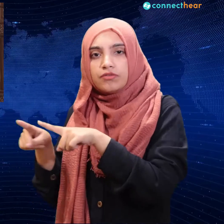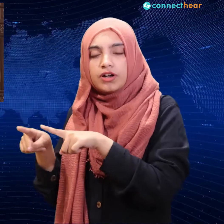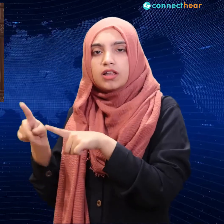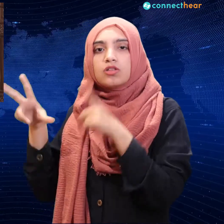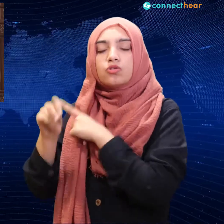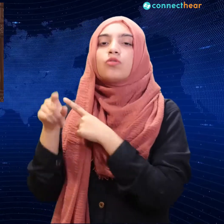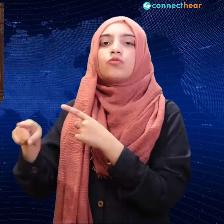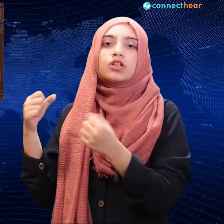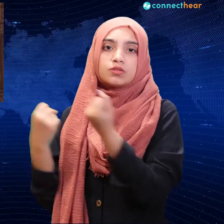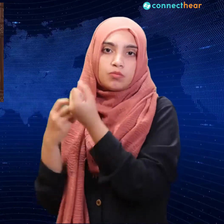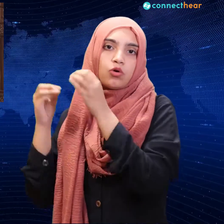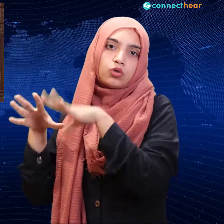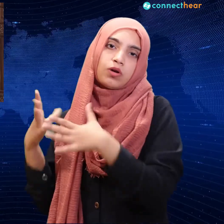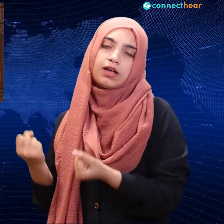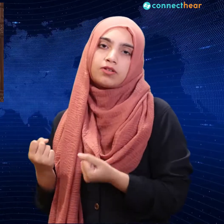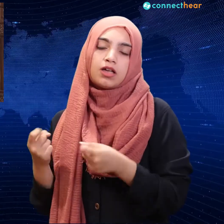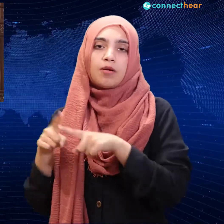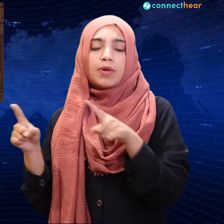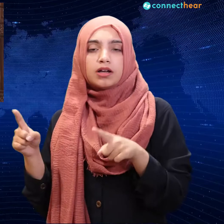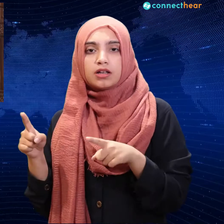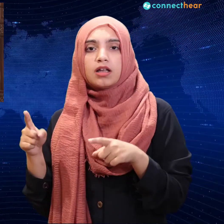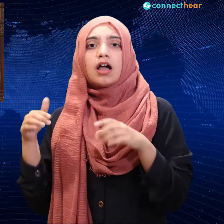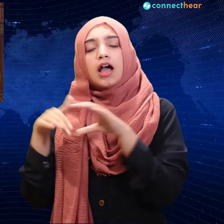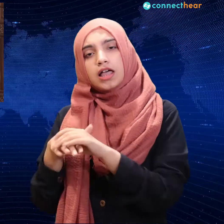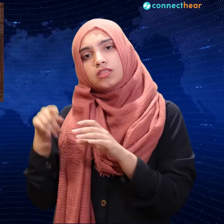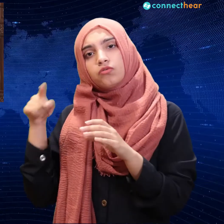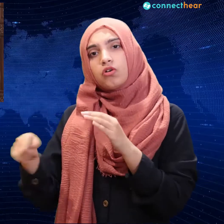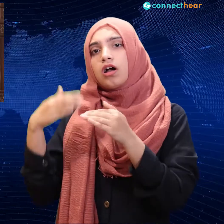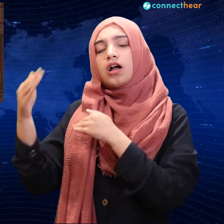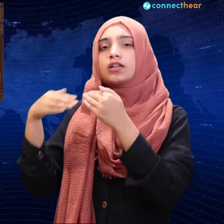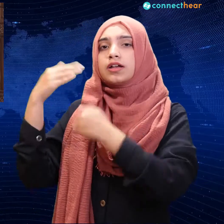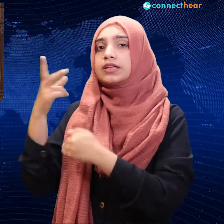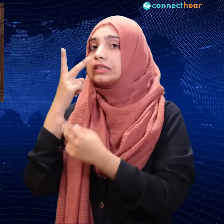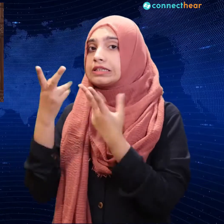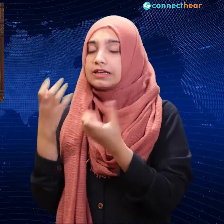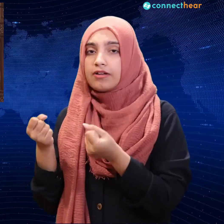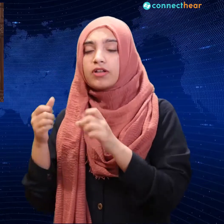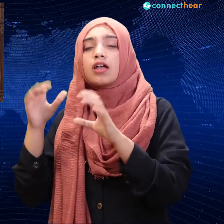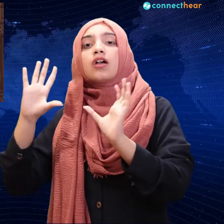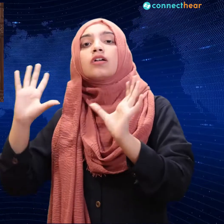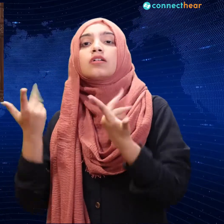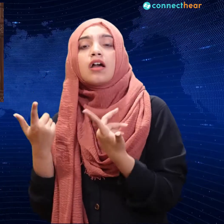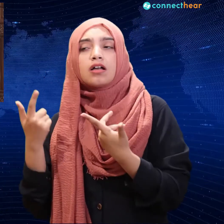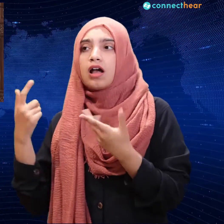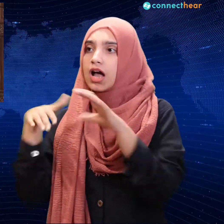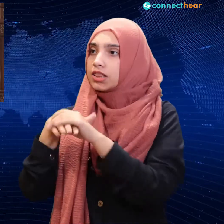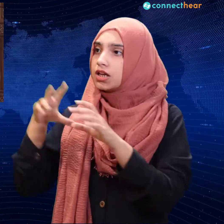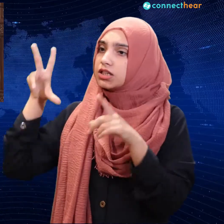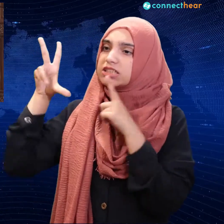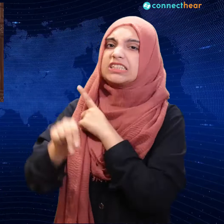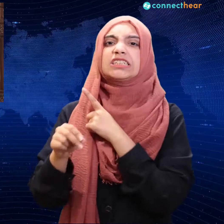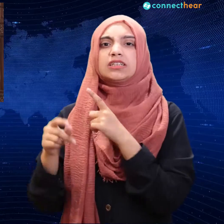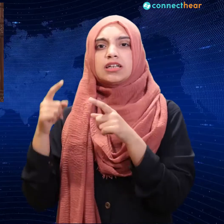20 years, sir, the Haqqani network has been responsible for some of the deadliest terror attacks in